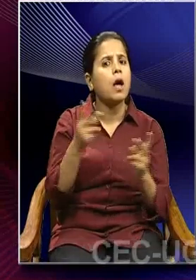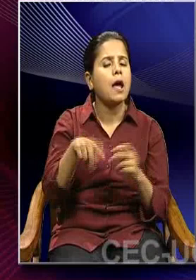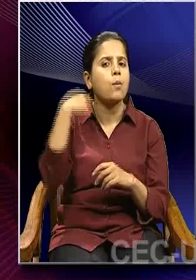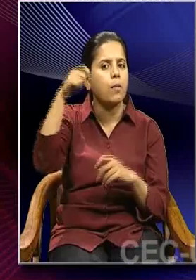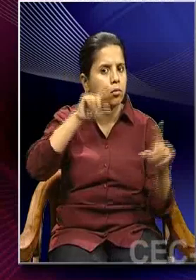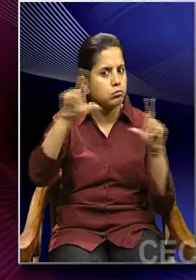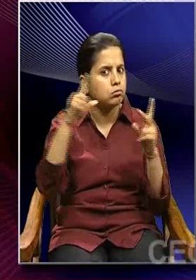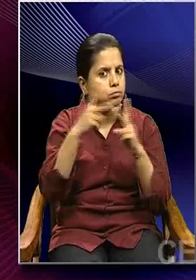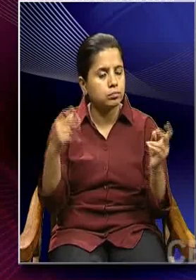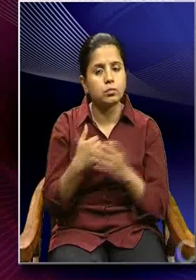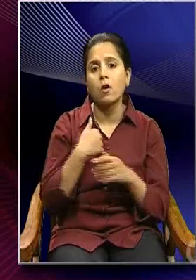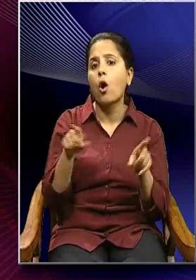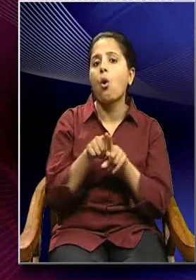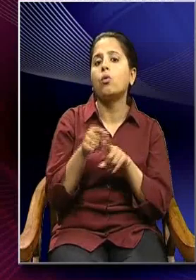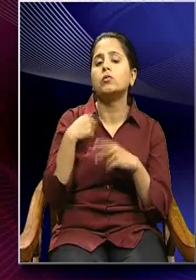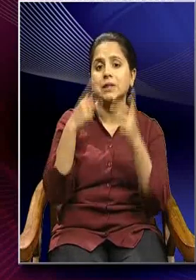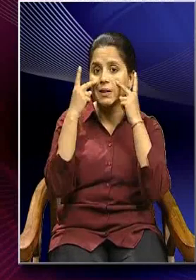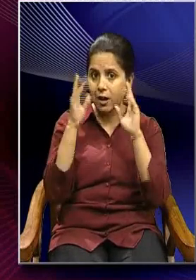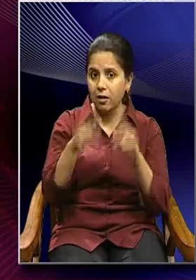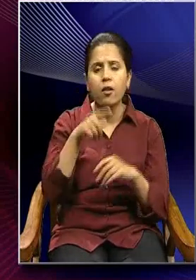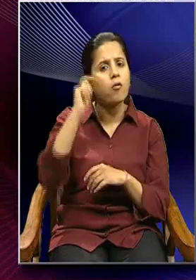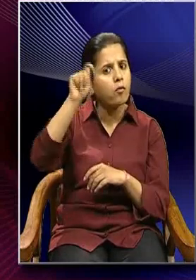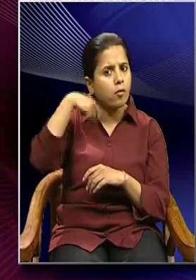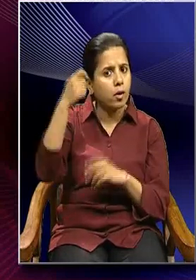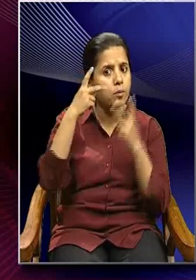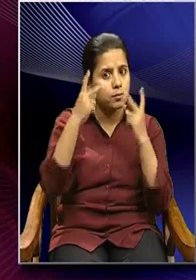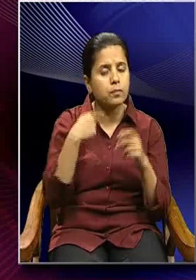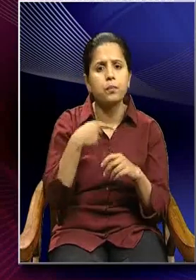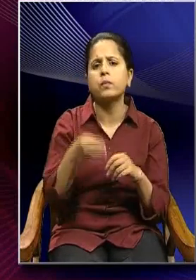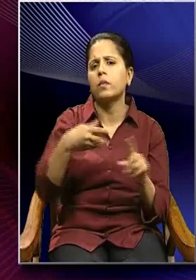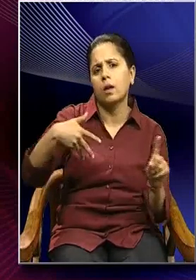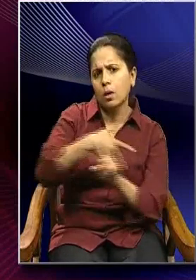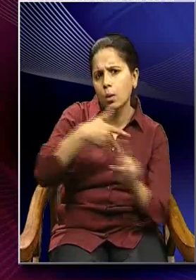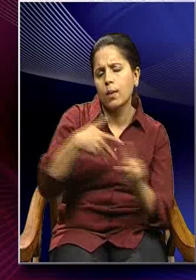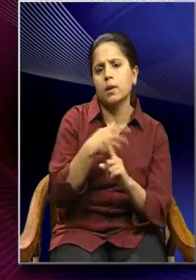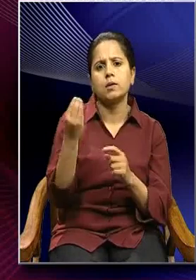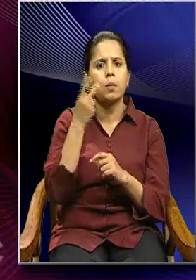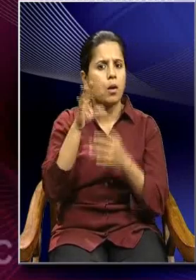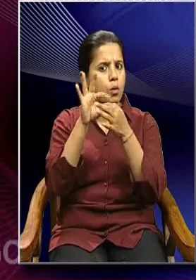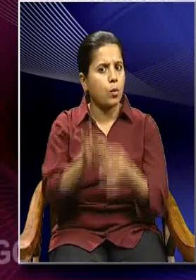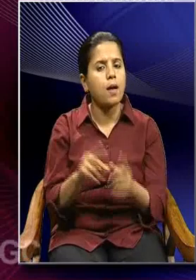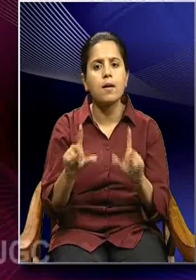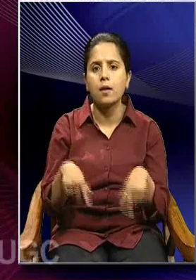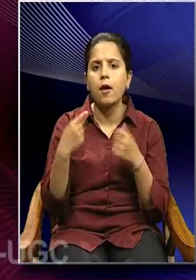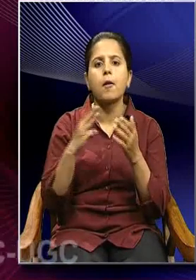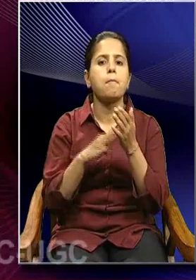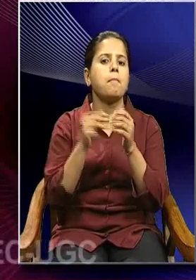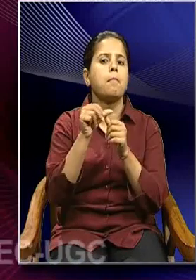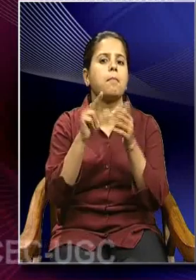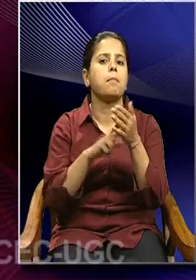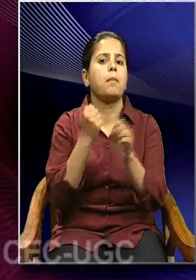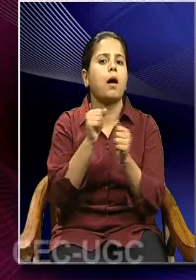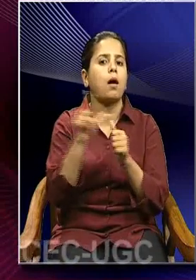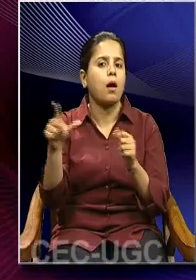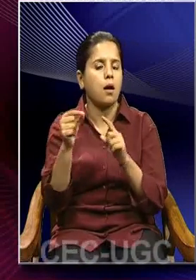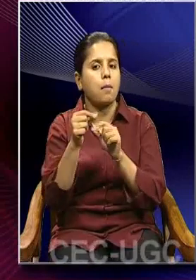cinema. Then we also see a film which was some kind of biographical, which was based on the life of Mangal Pandey,